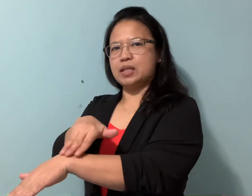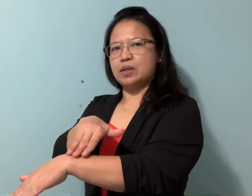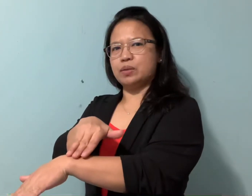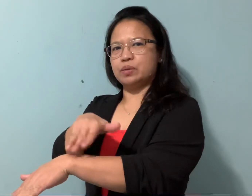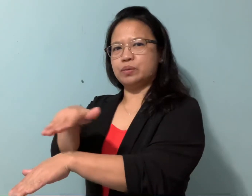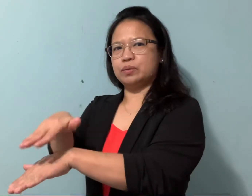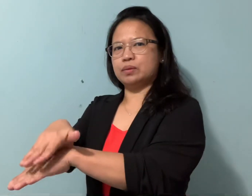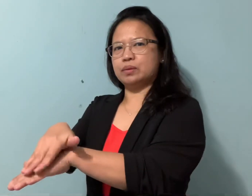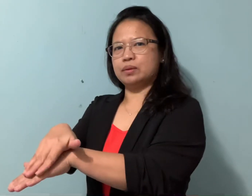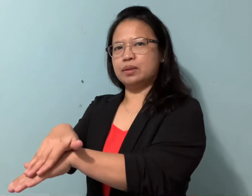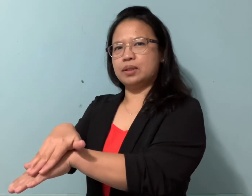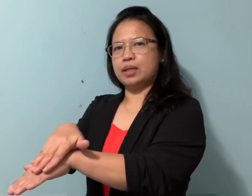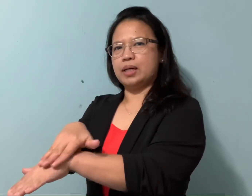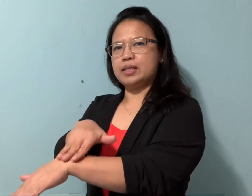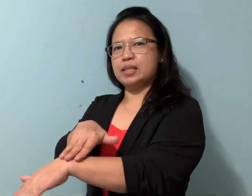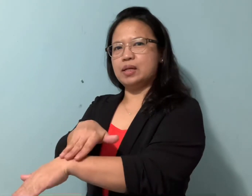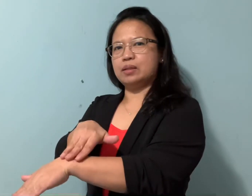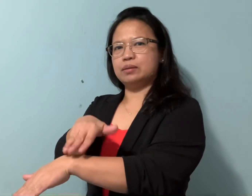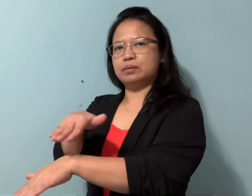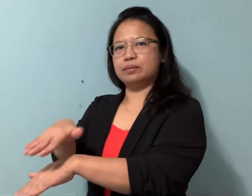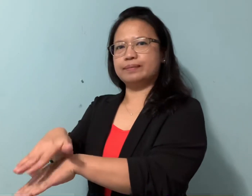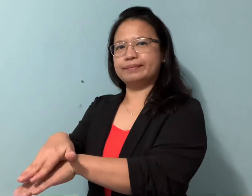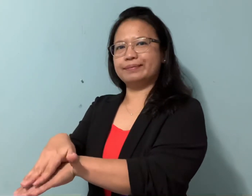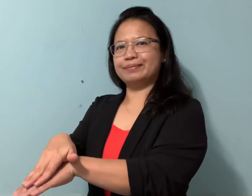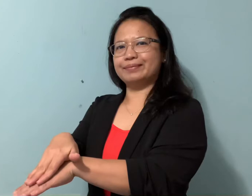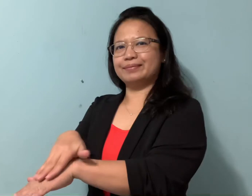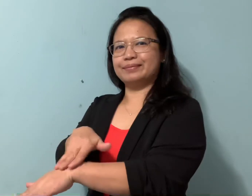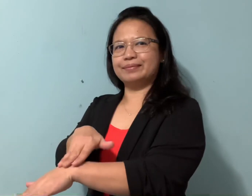Slow. Slow.